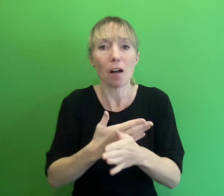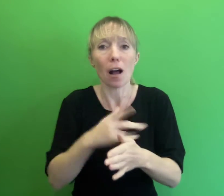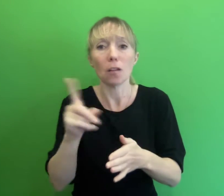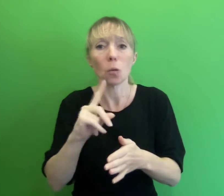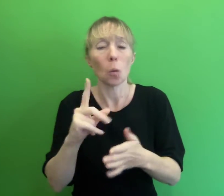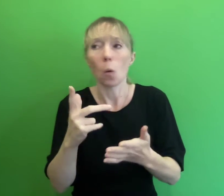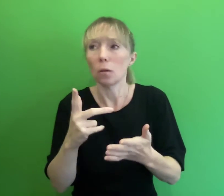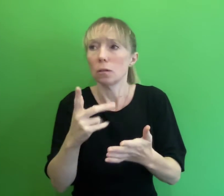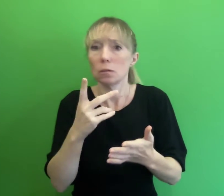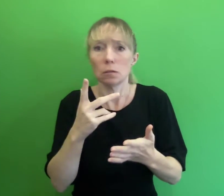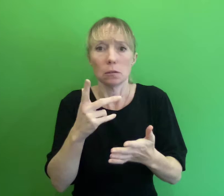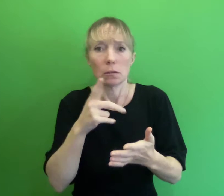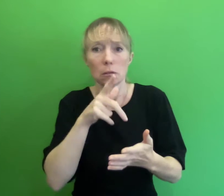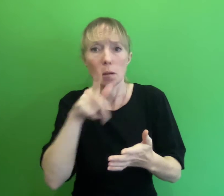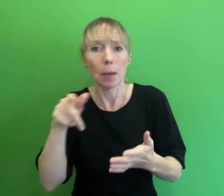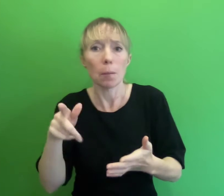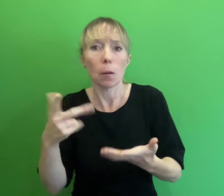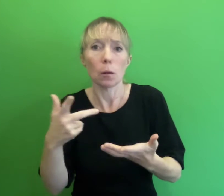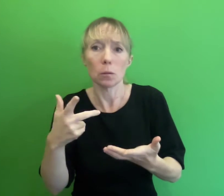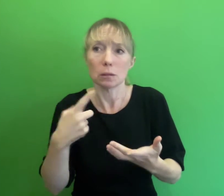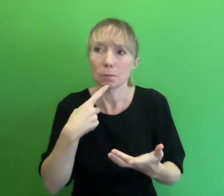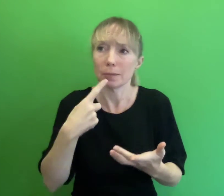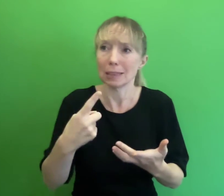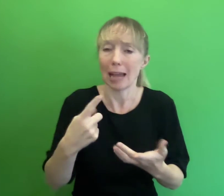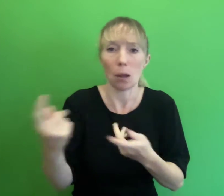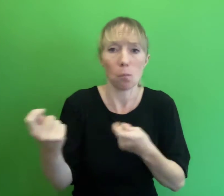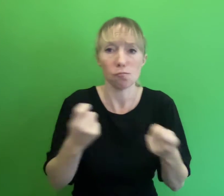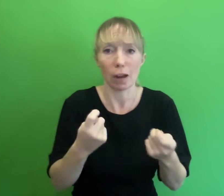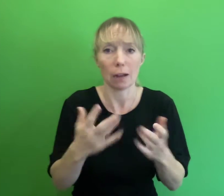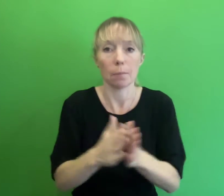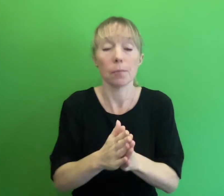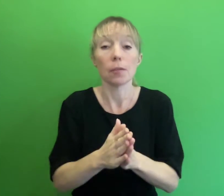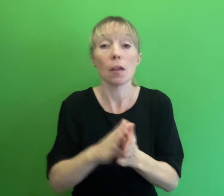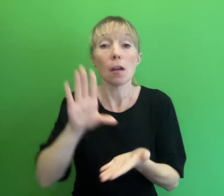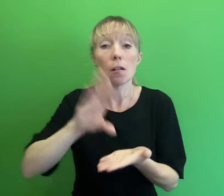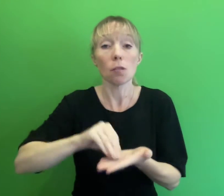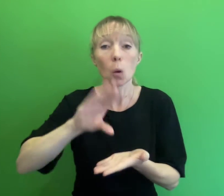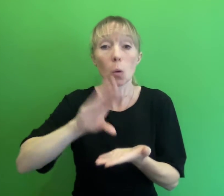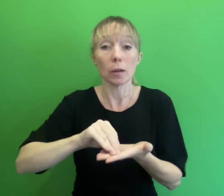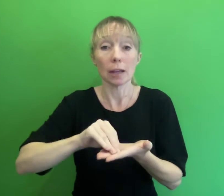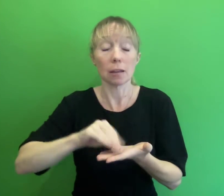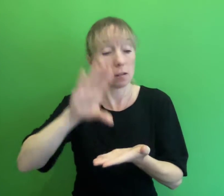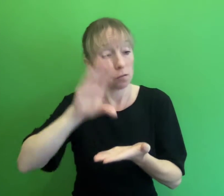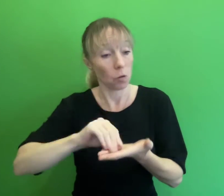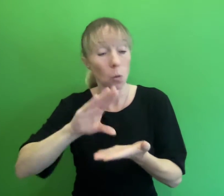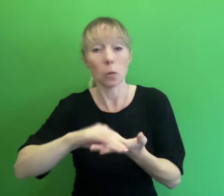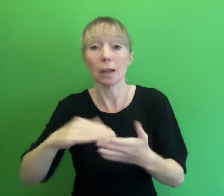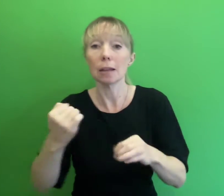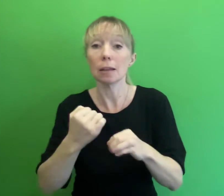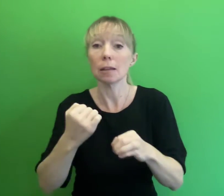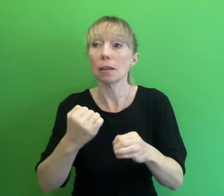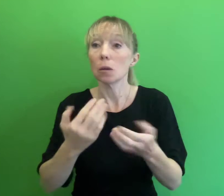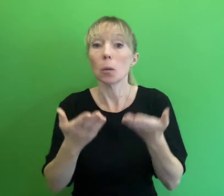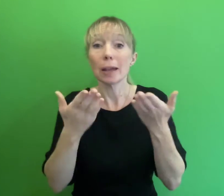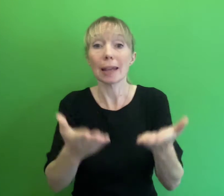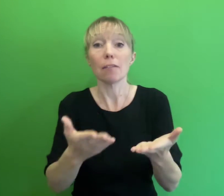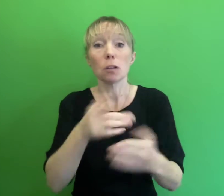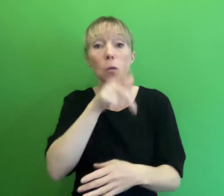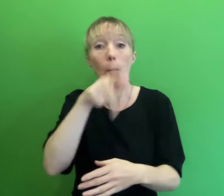space. Recordings. Recordings of sessions were made available to participants if they were unable to attend a